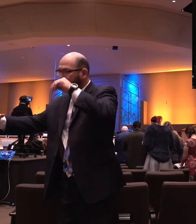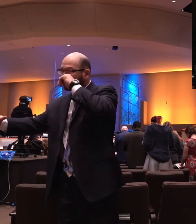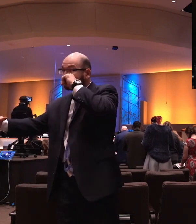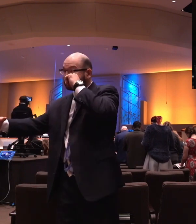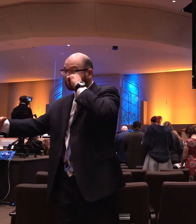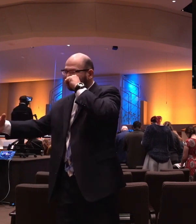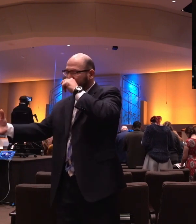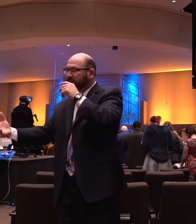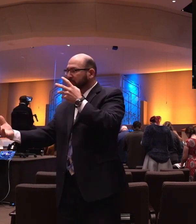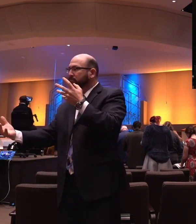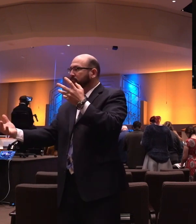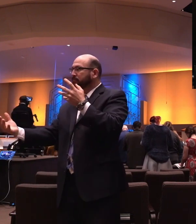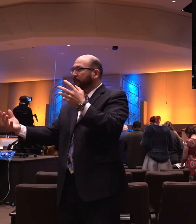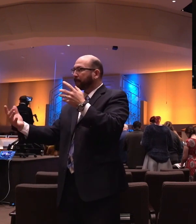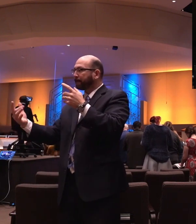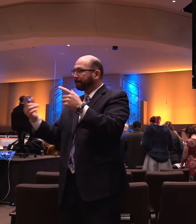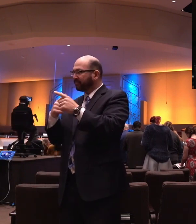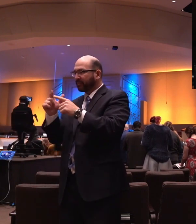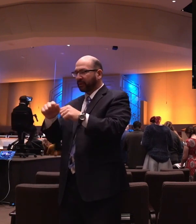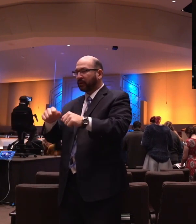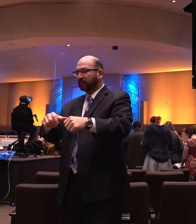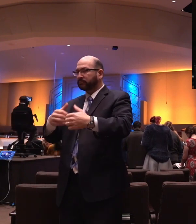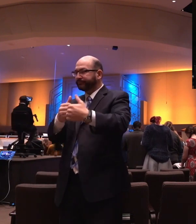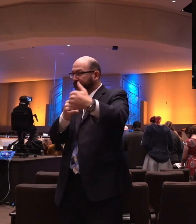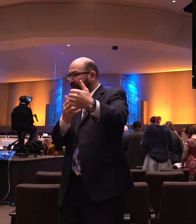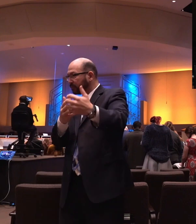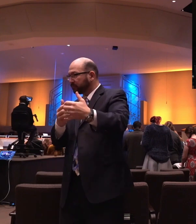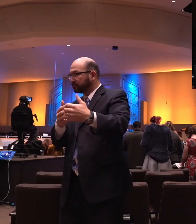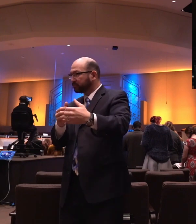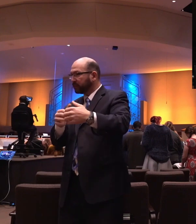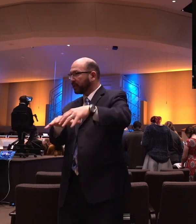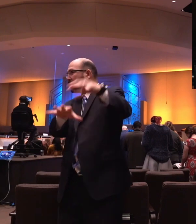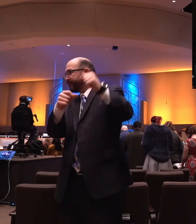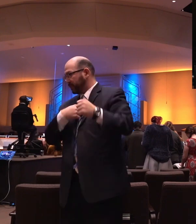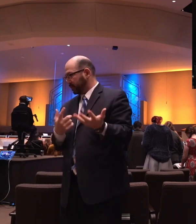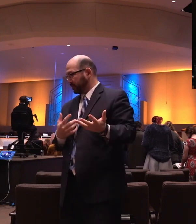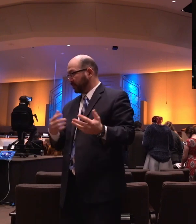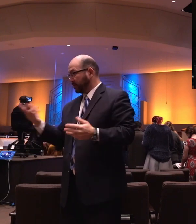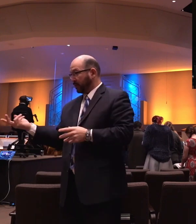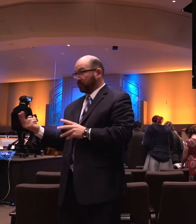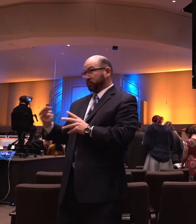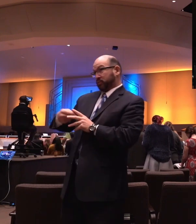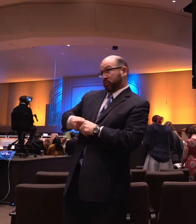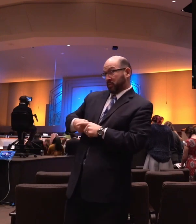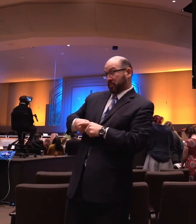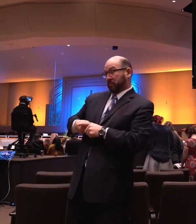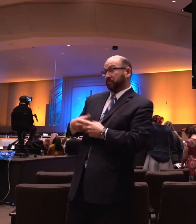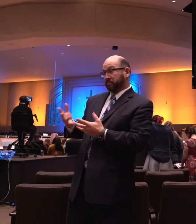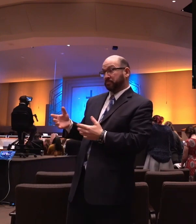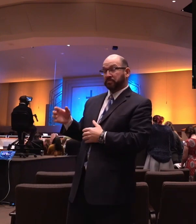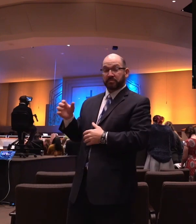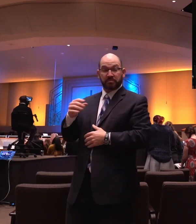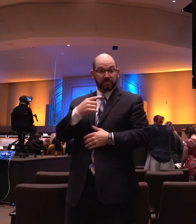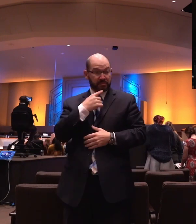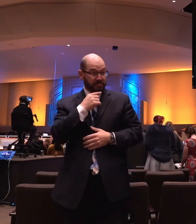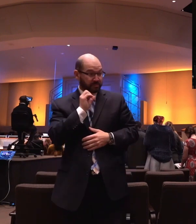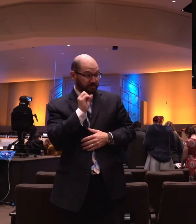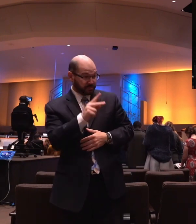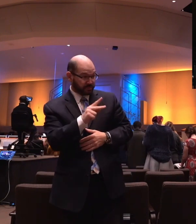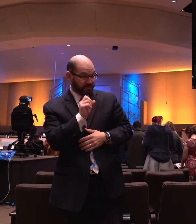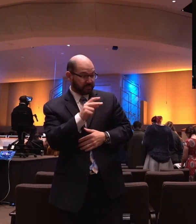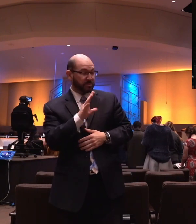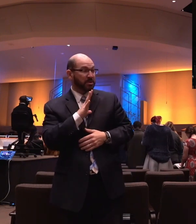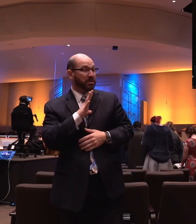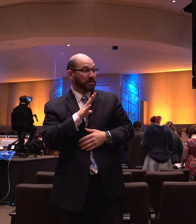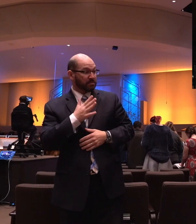Israel, that he may depart from me. And Ben-Hadad hearkened unto king Asa and sent the captains of his